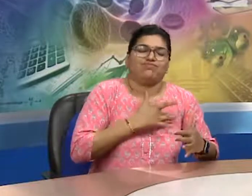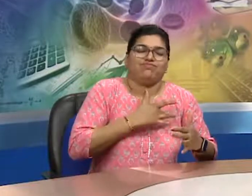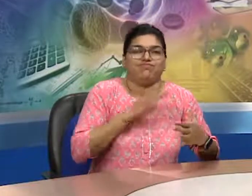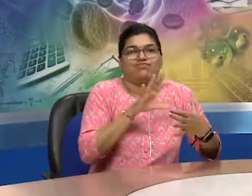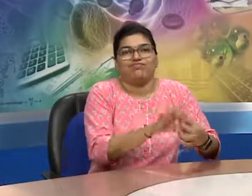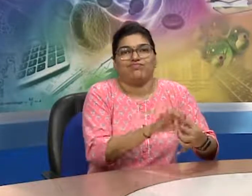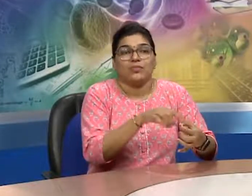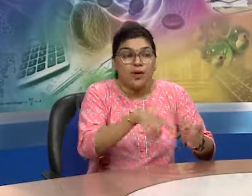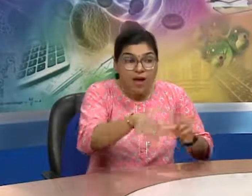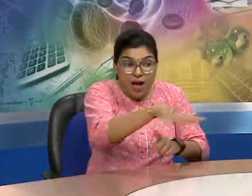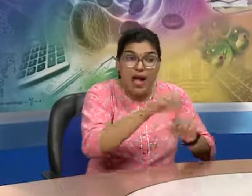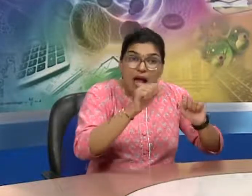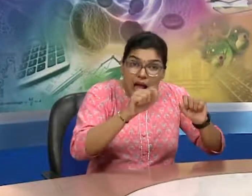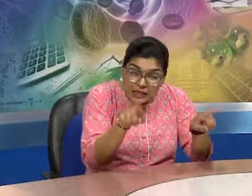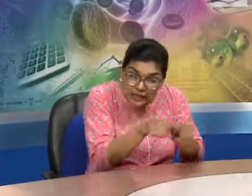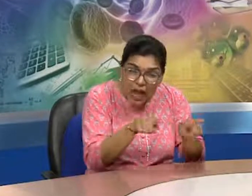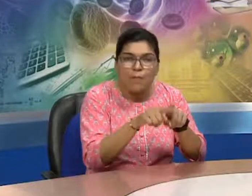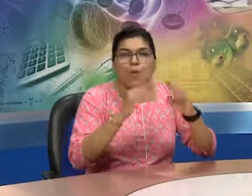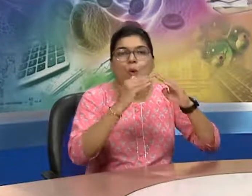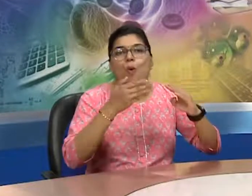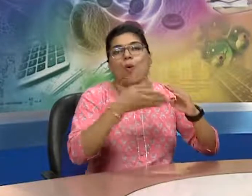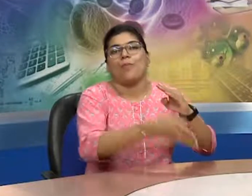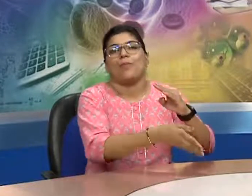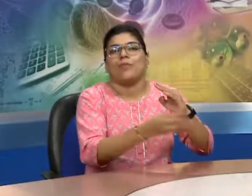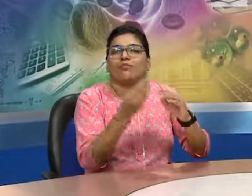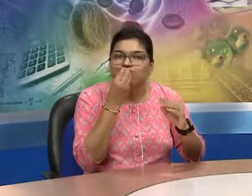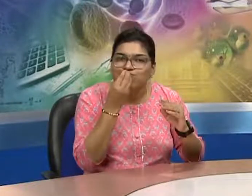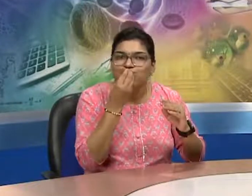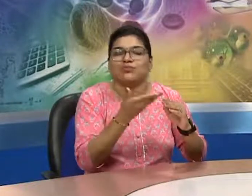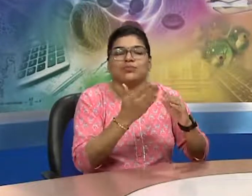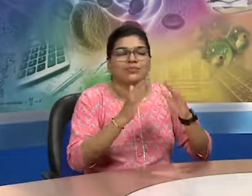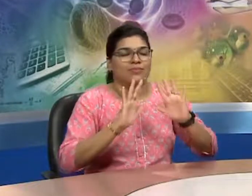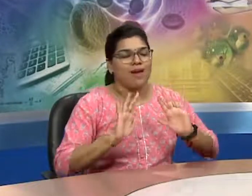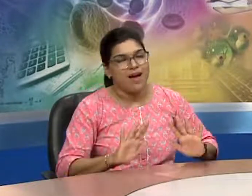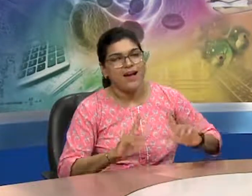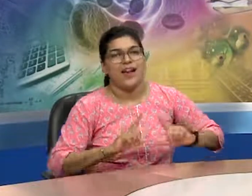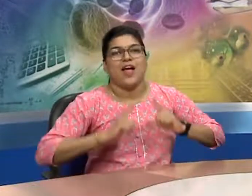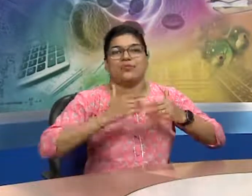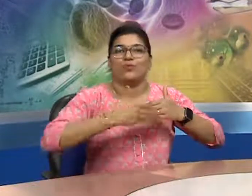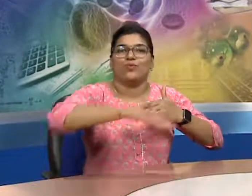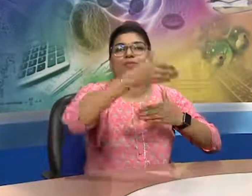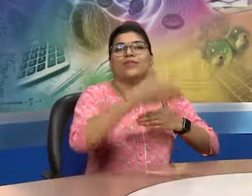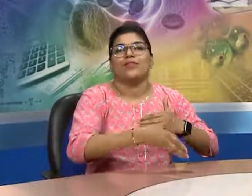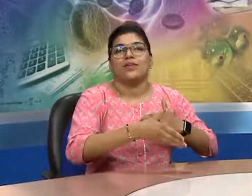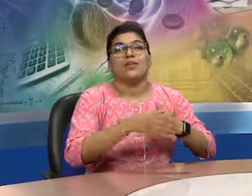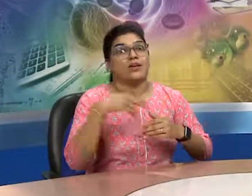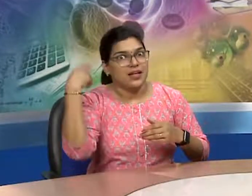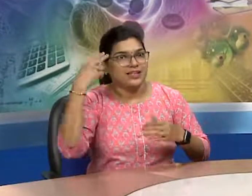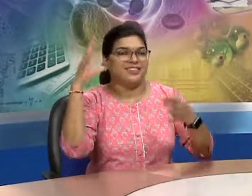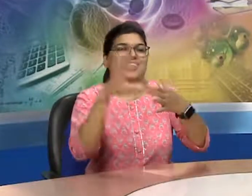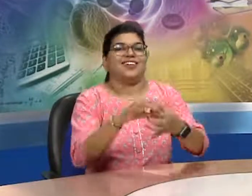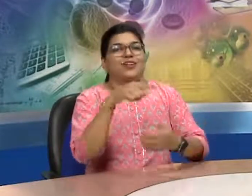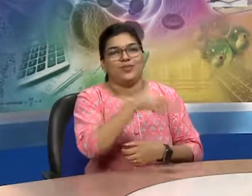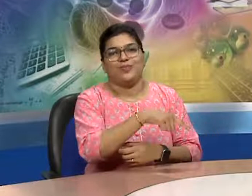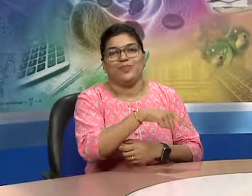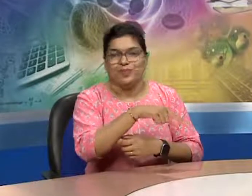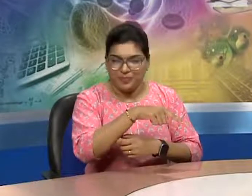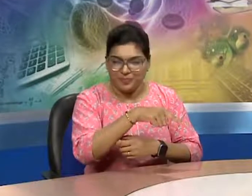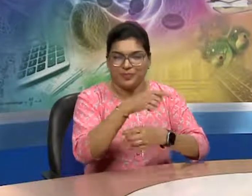need a particular environment. So that is why their home or their habitat is similar,